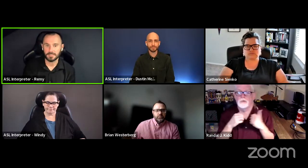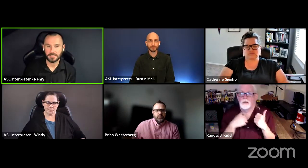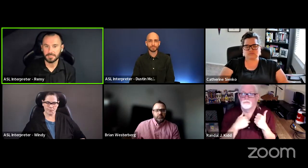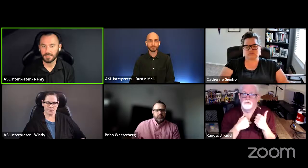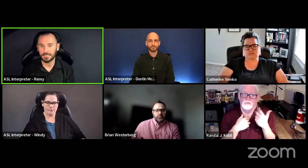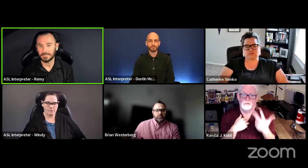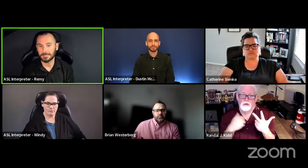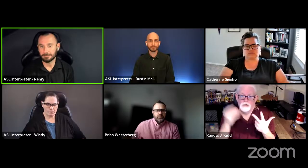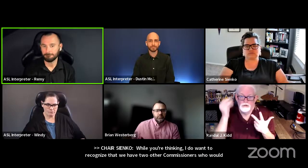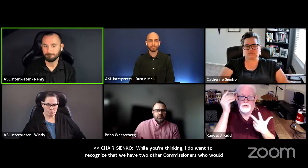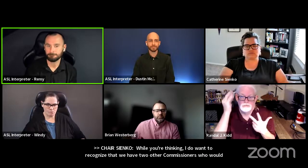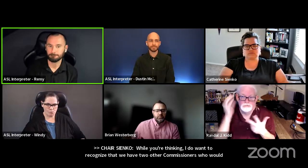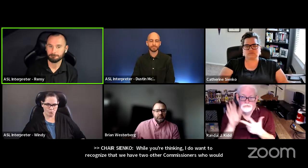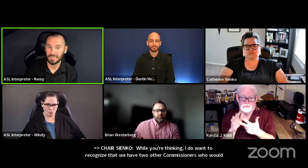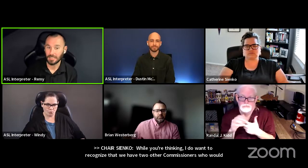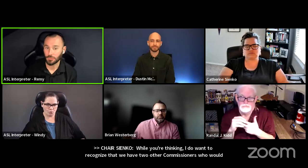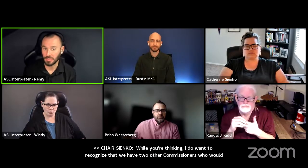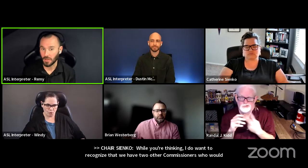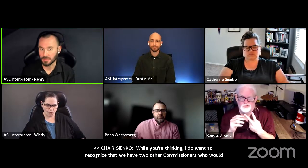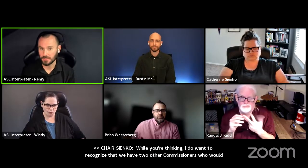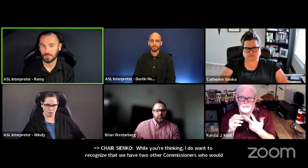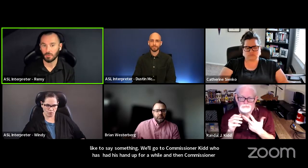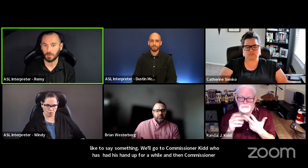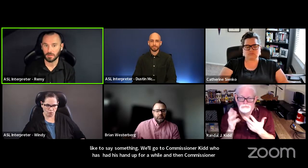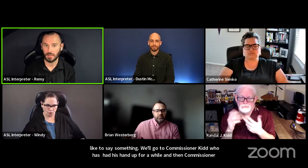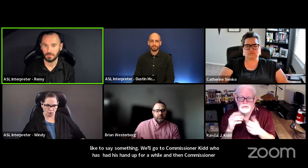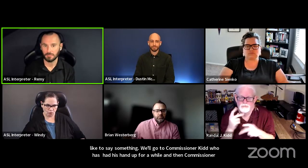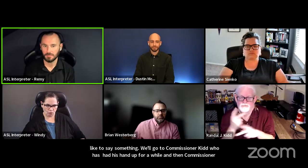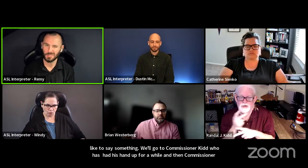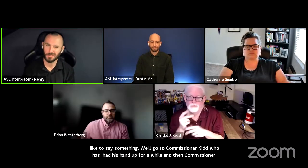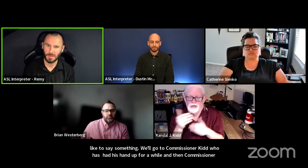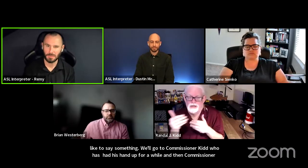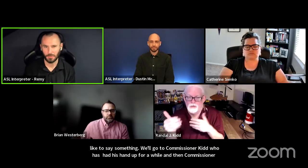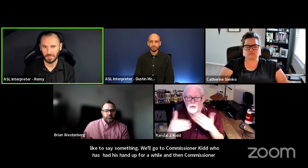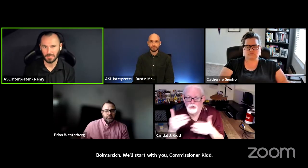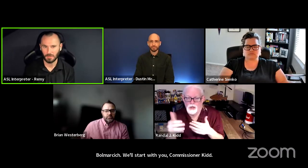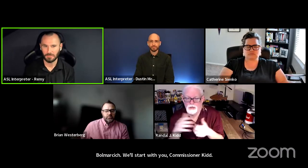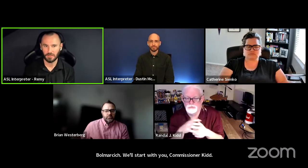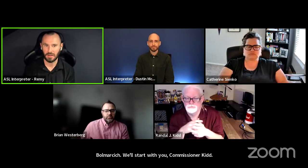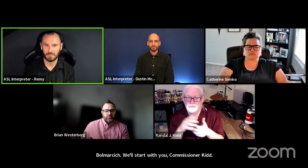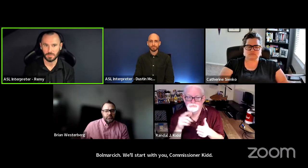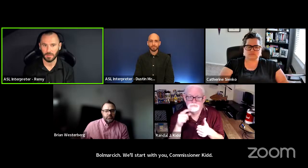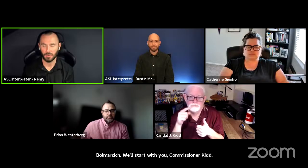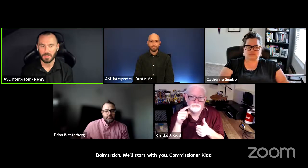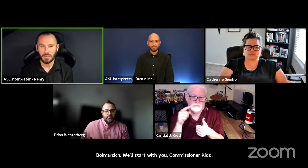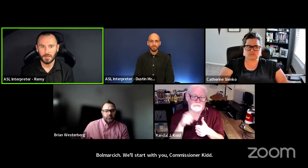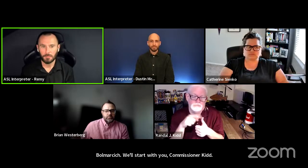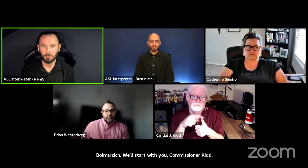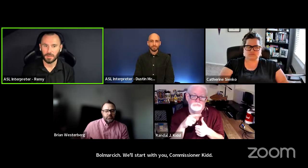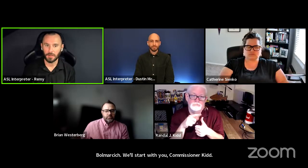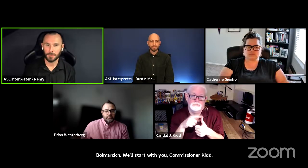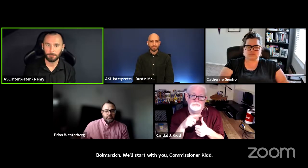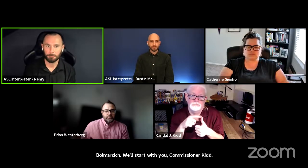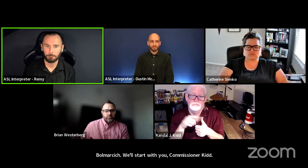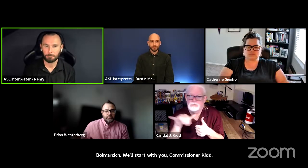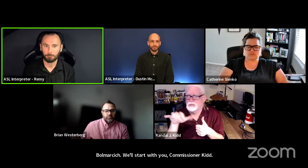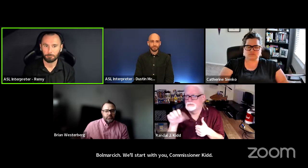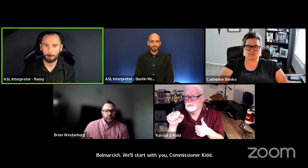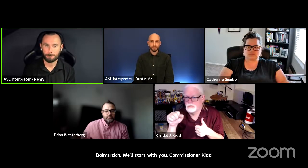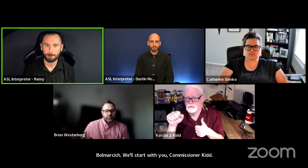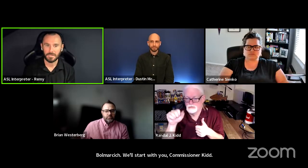All right. Got 3 thoughts going on right now. 2, maybe 3. We can figure it out as we go. But